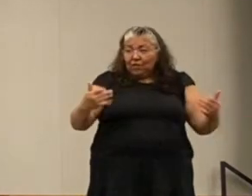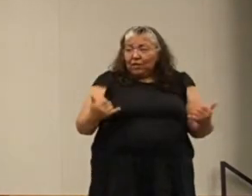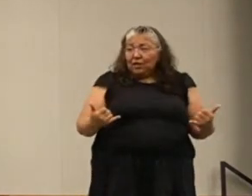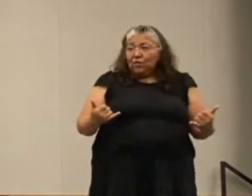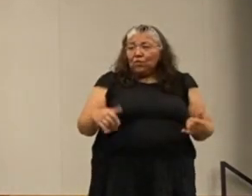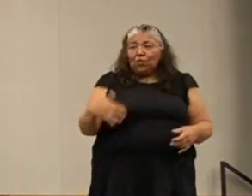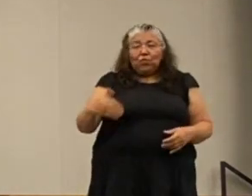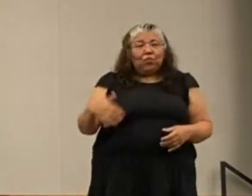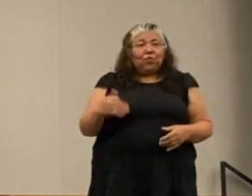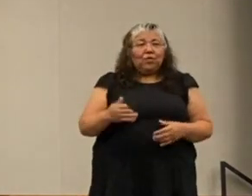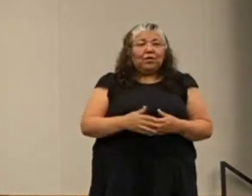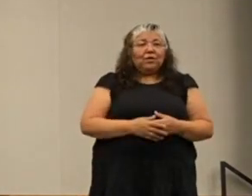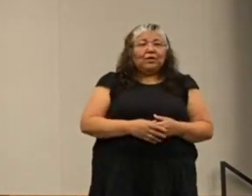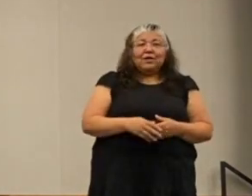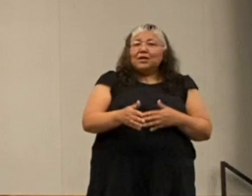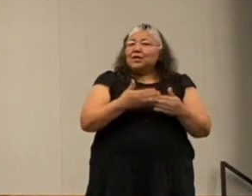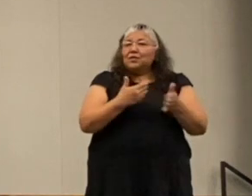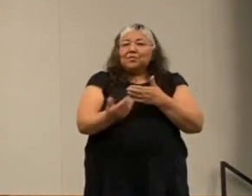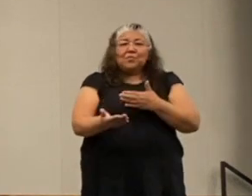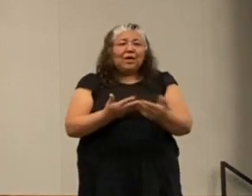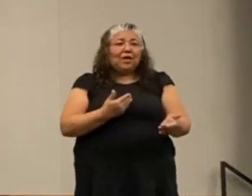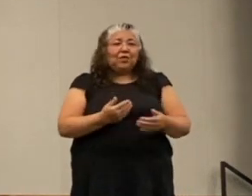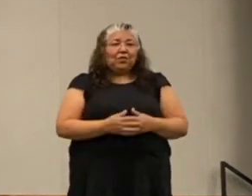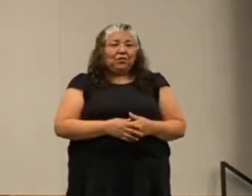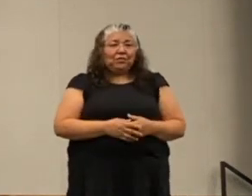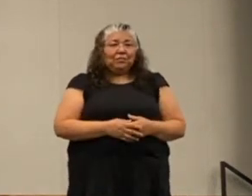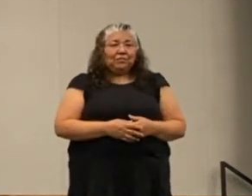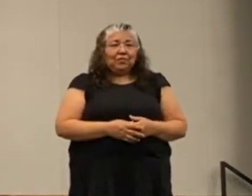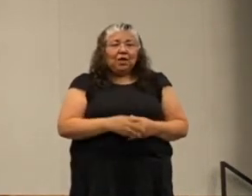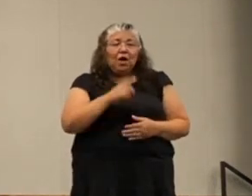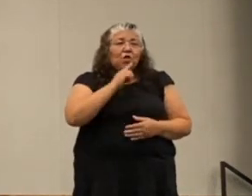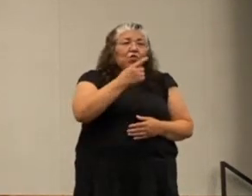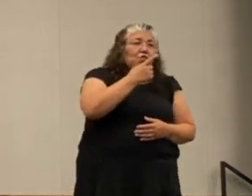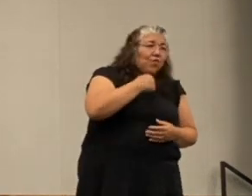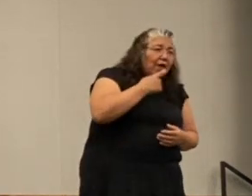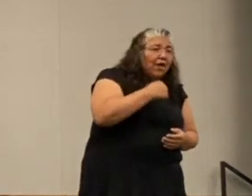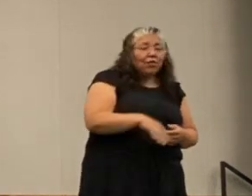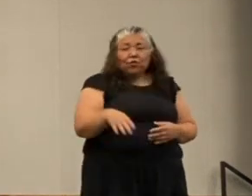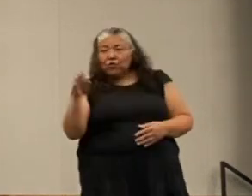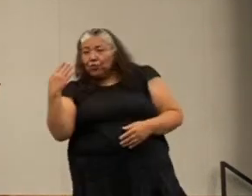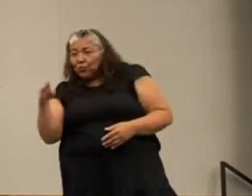Man, it doesn't matter, man. I mean, are you red or are you blue?